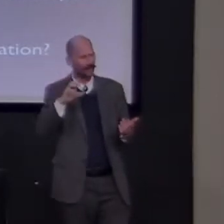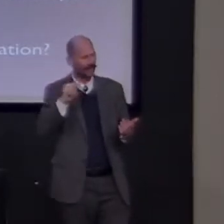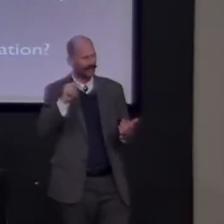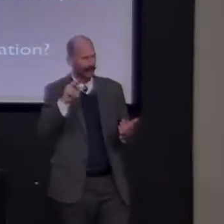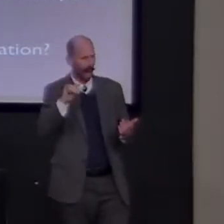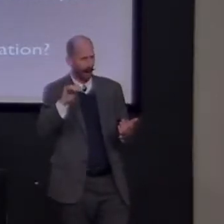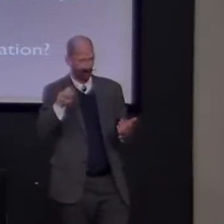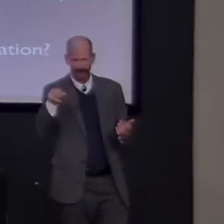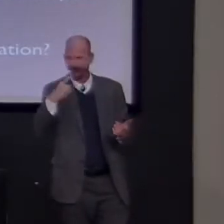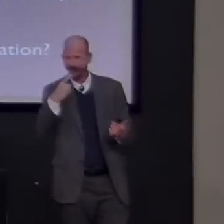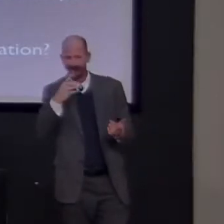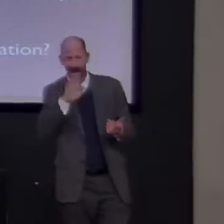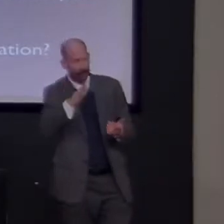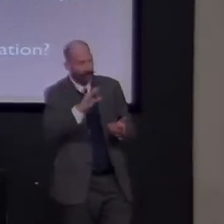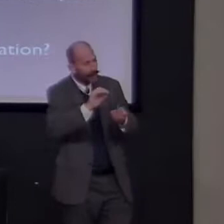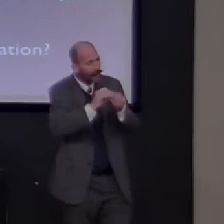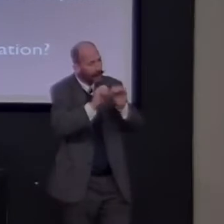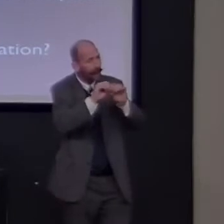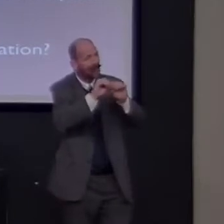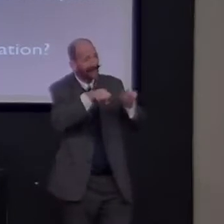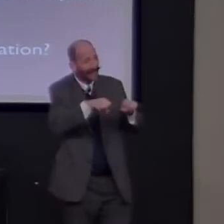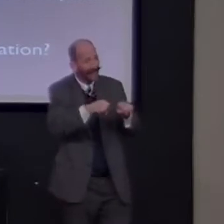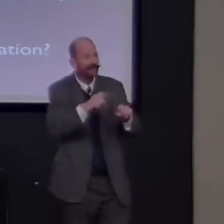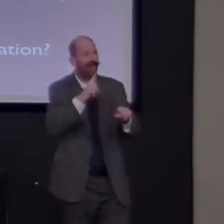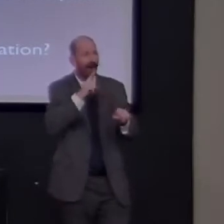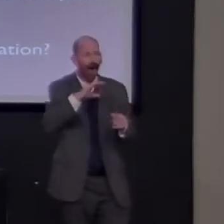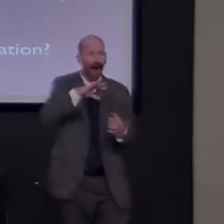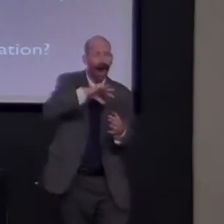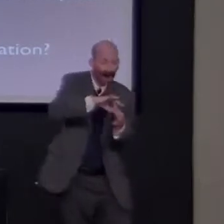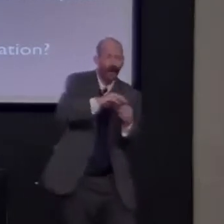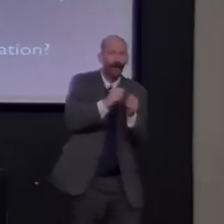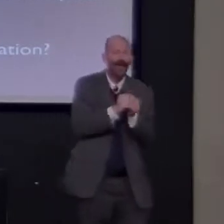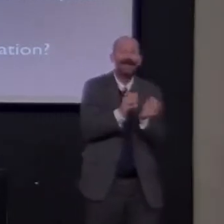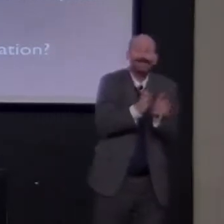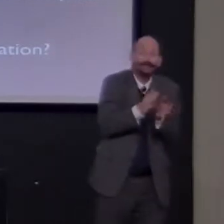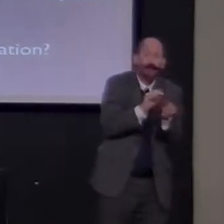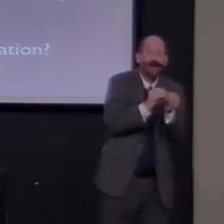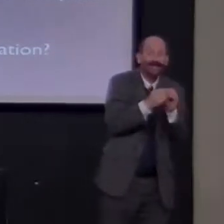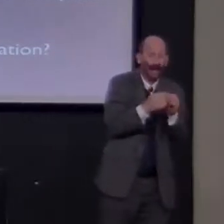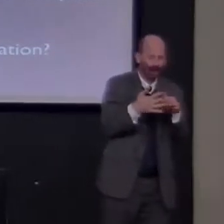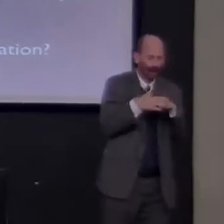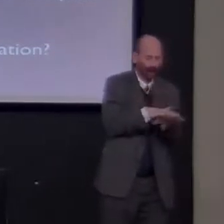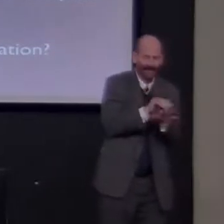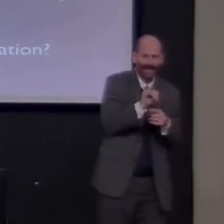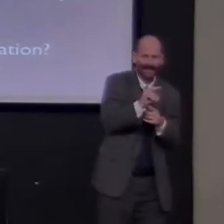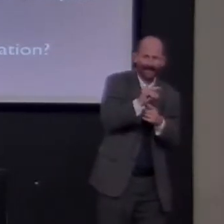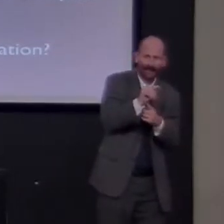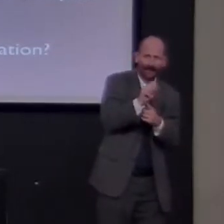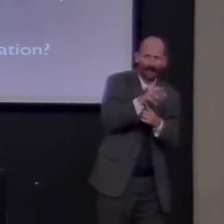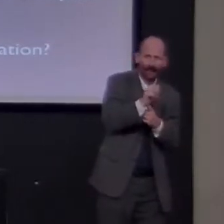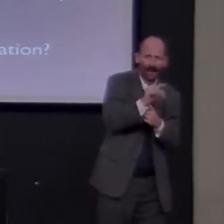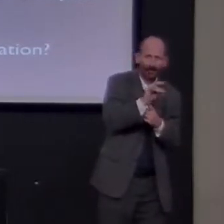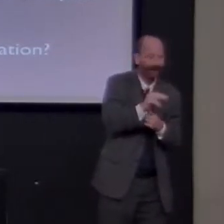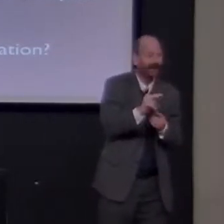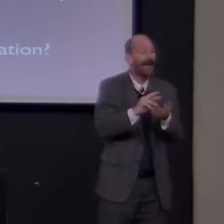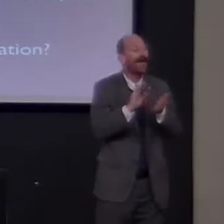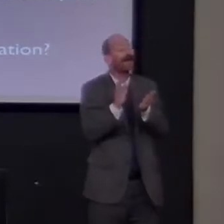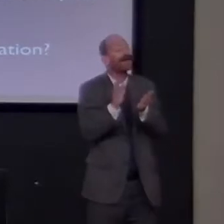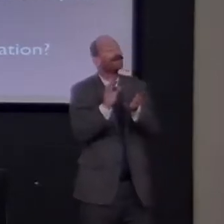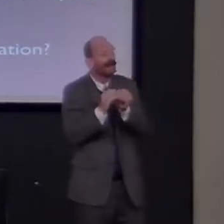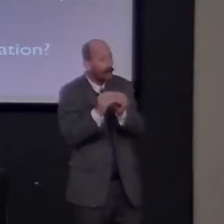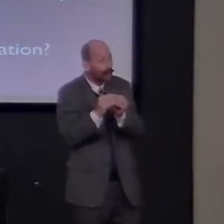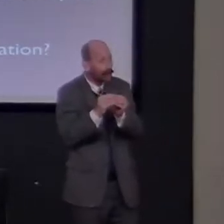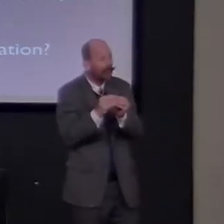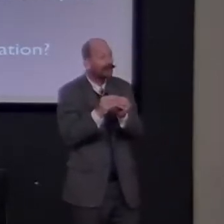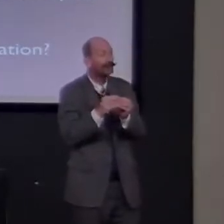number symbols are grounded in a system for small number enumeration, that you attach the number symbols to arrays of 1 to